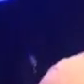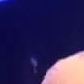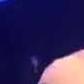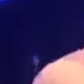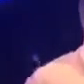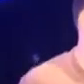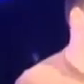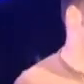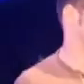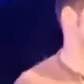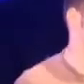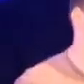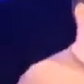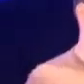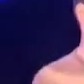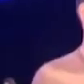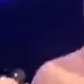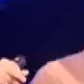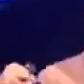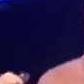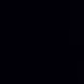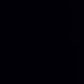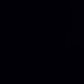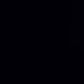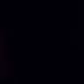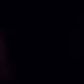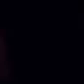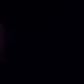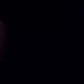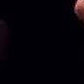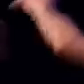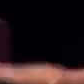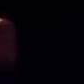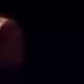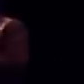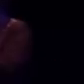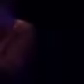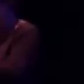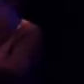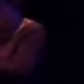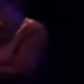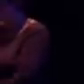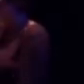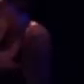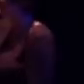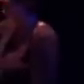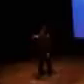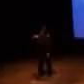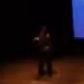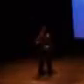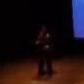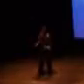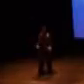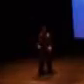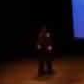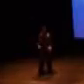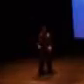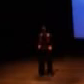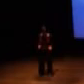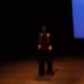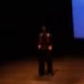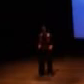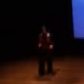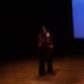Yeah. Technically, you're not meant to just make up a charity and go out onto the street with a bucket.